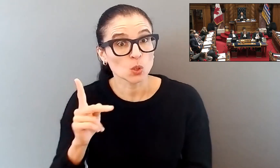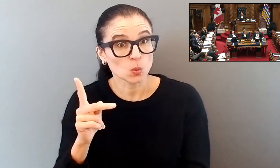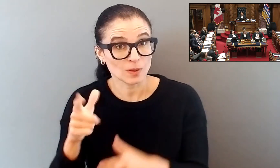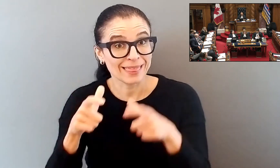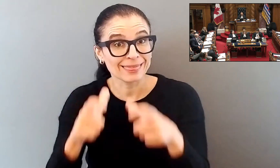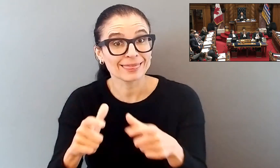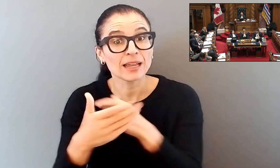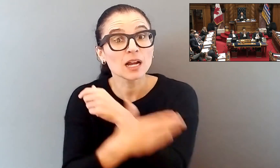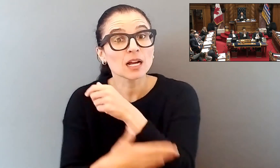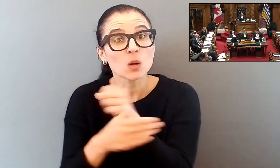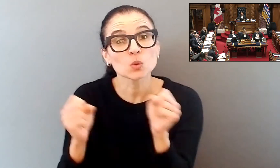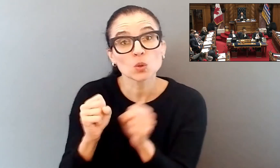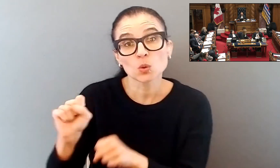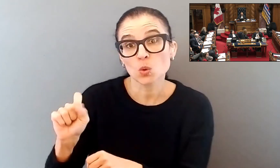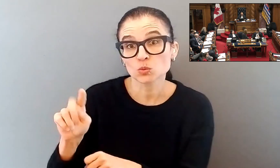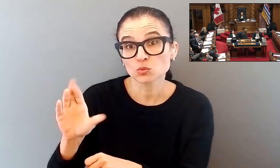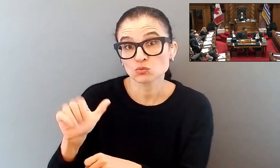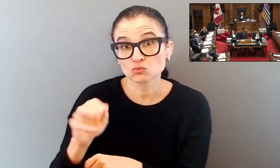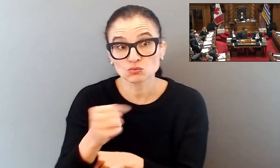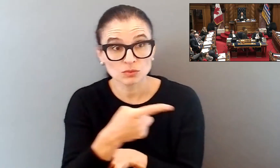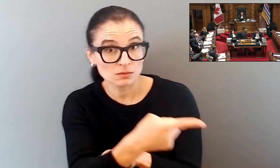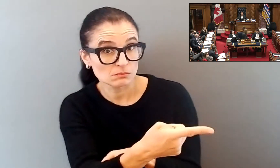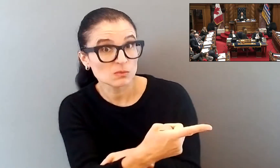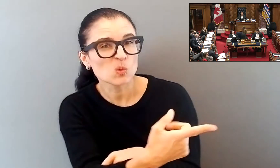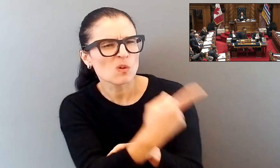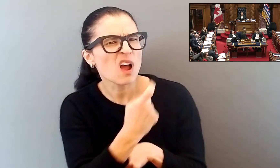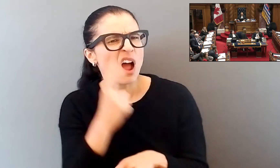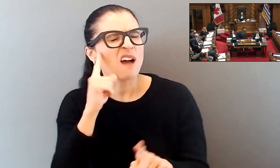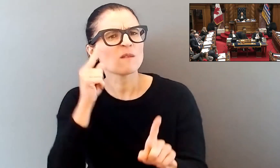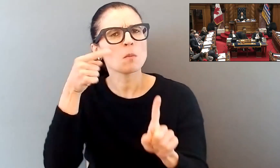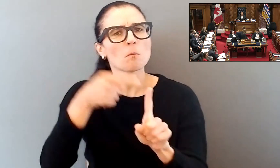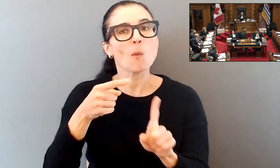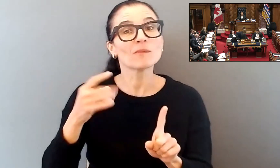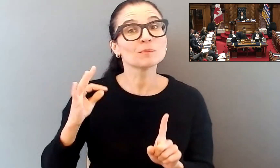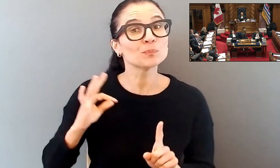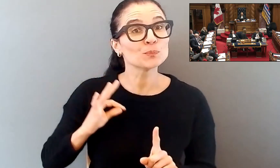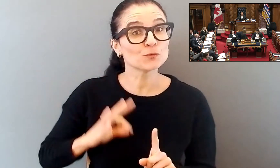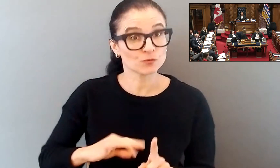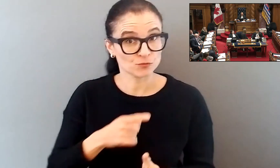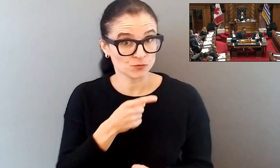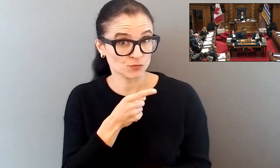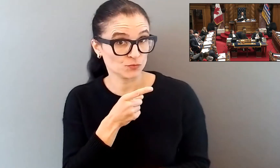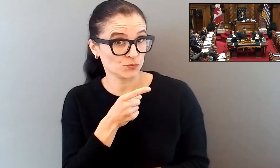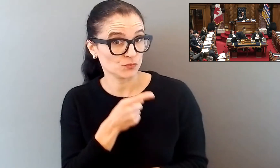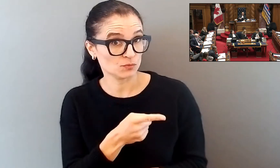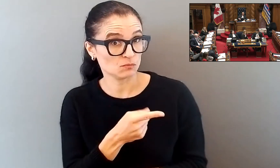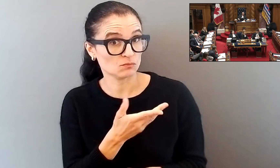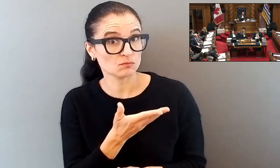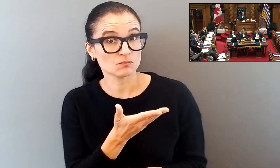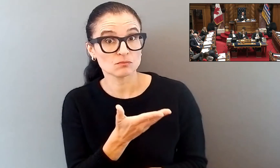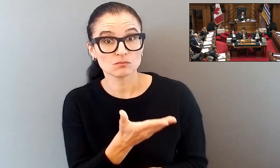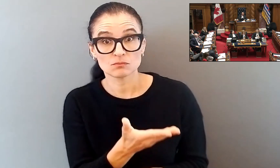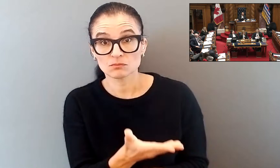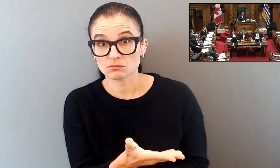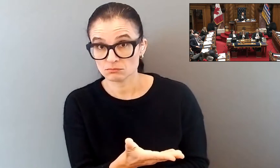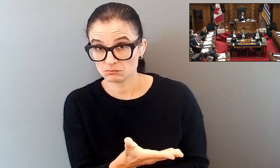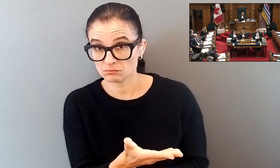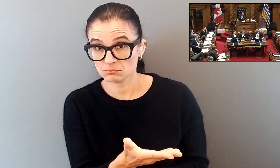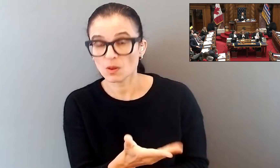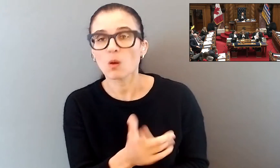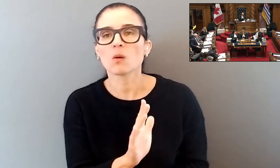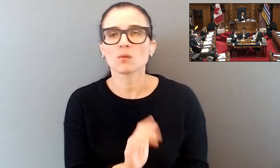you asked for point of privilege. Are you going to reserve yours? She did? Did she? Okay, thank you. That's fine. Thank